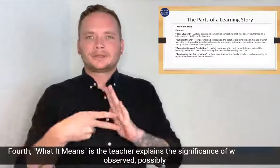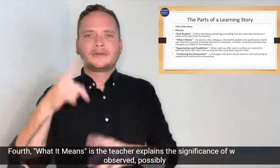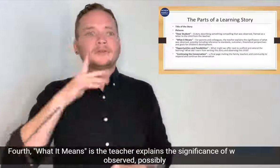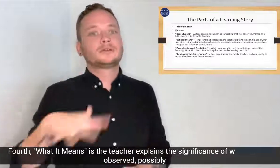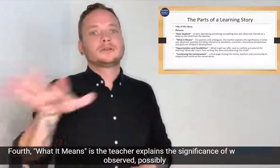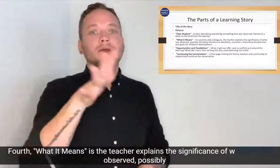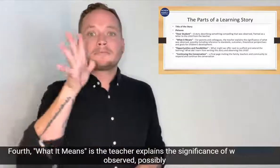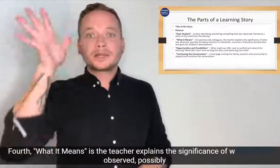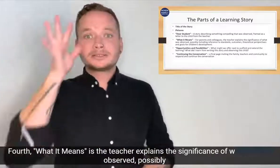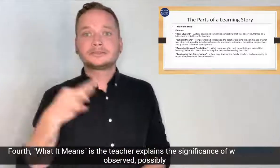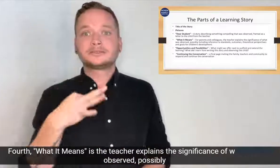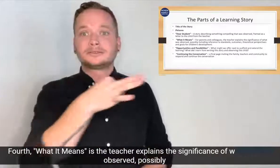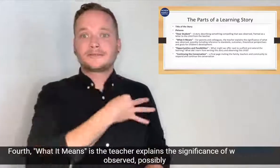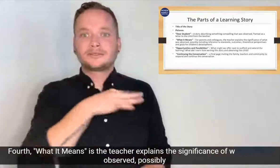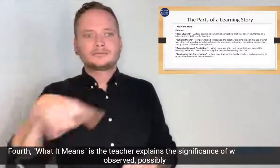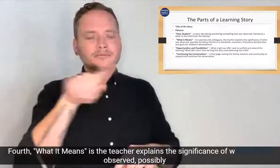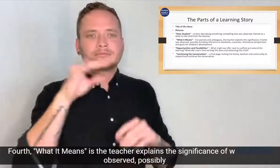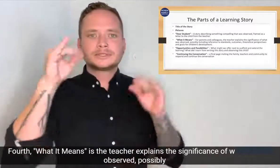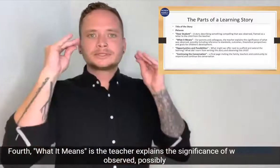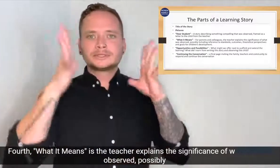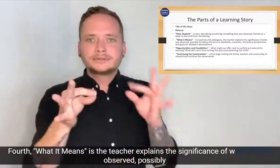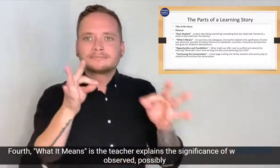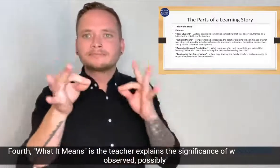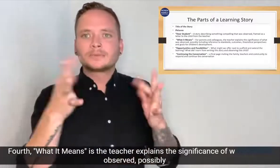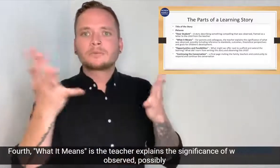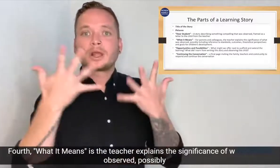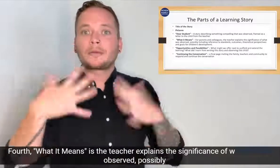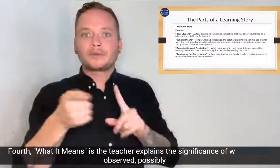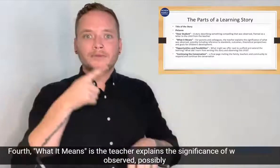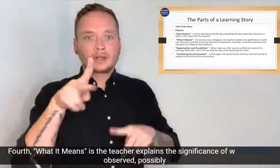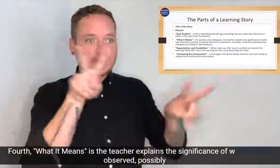it means is the section where the teacher explains the significance of what was observed,